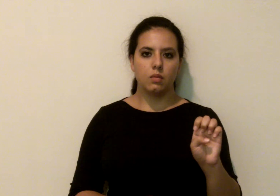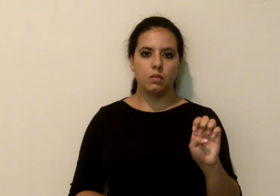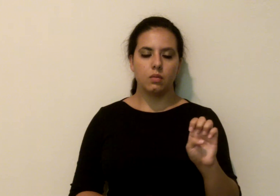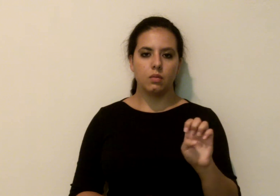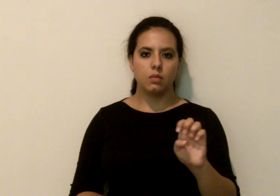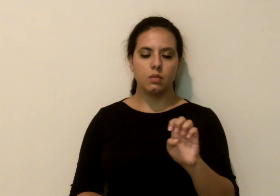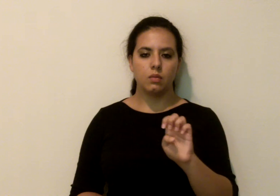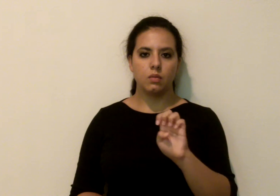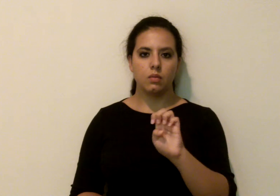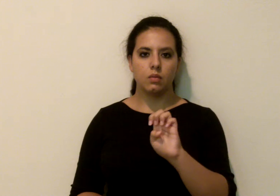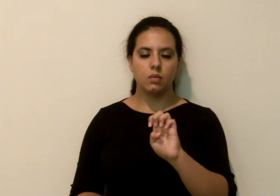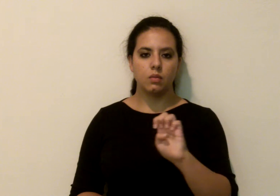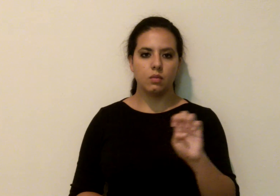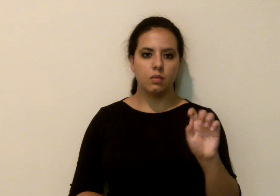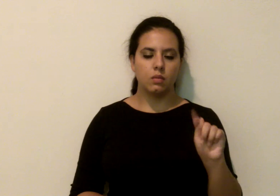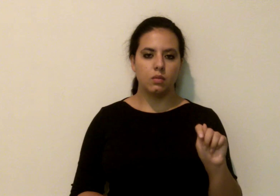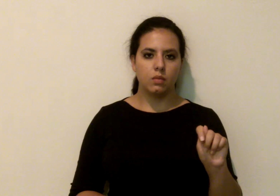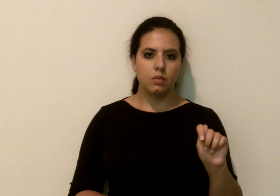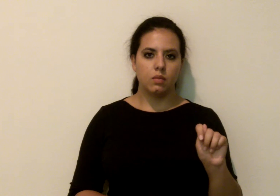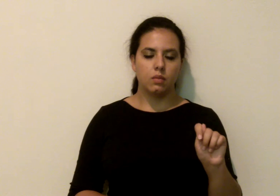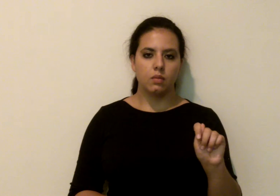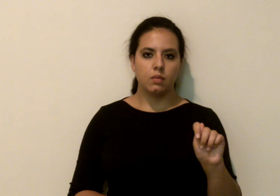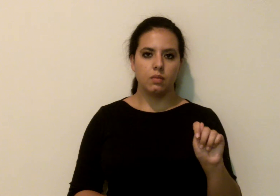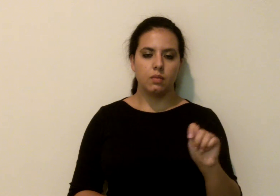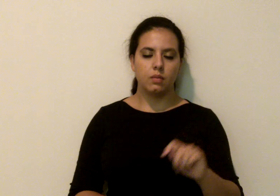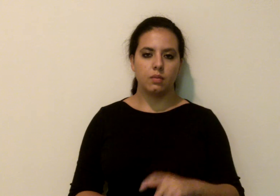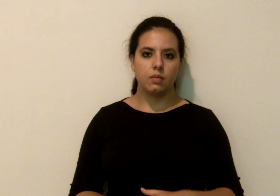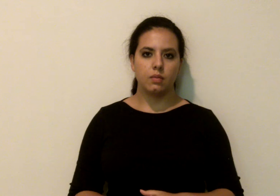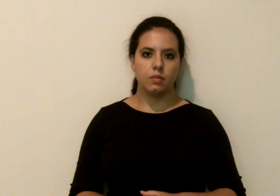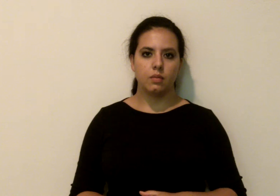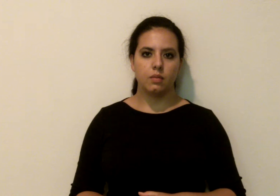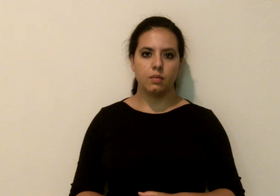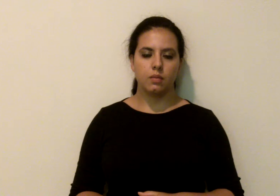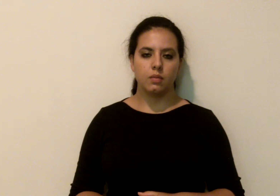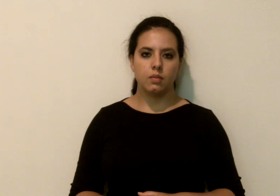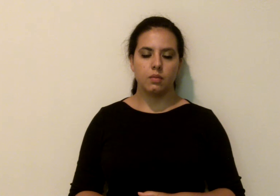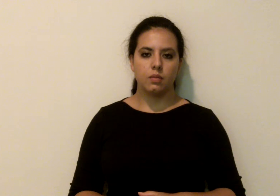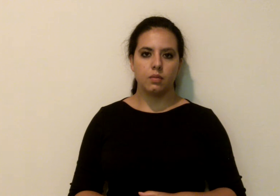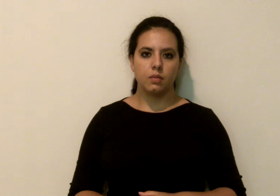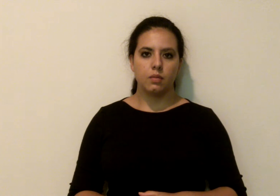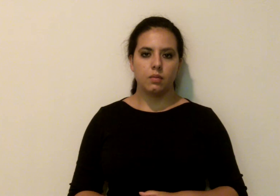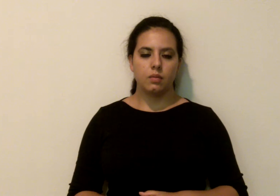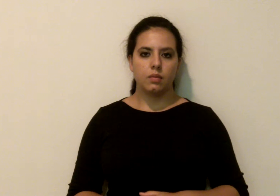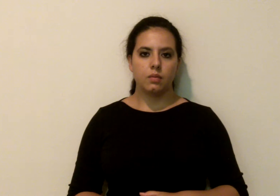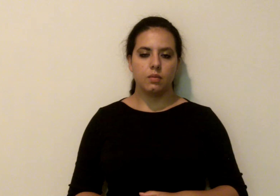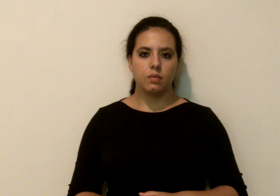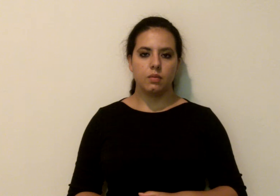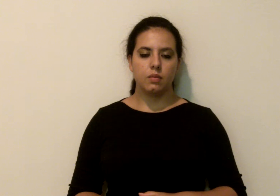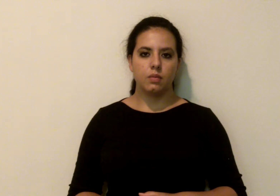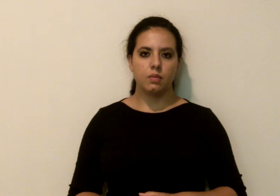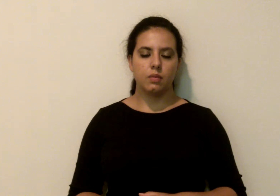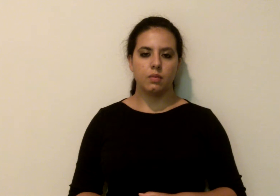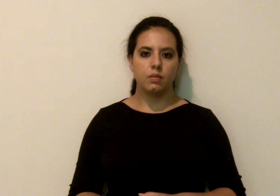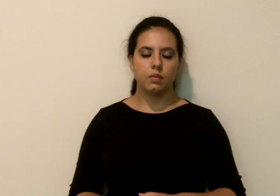EET. So it would have been EET. So E's typically slide. The other one we had